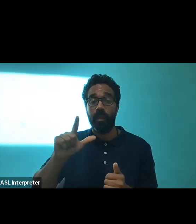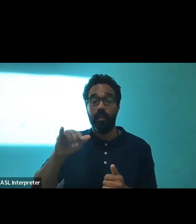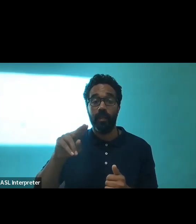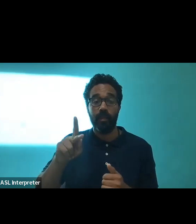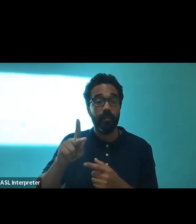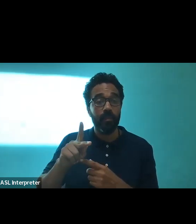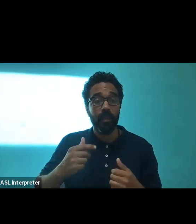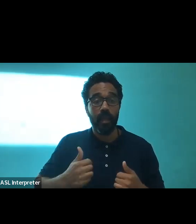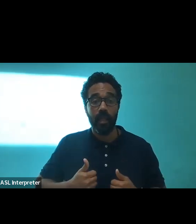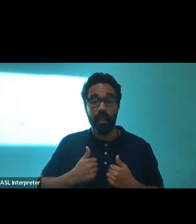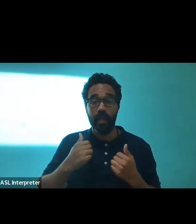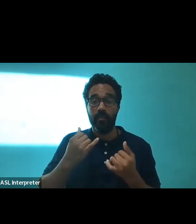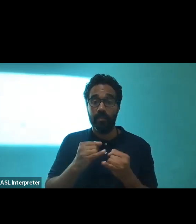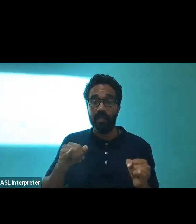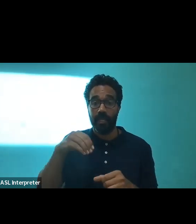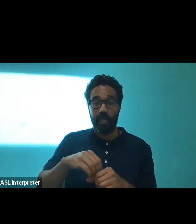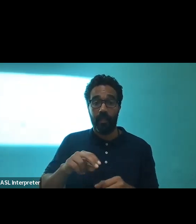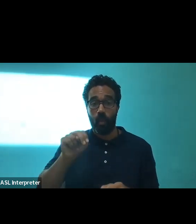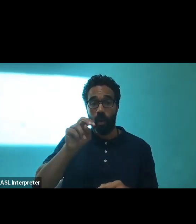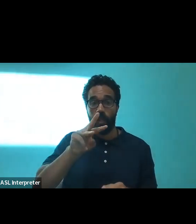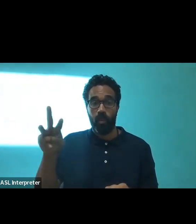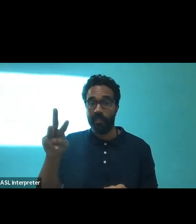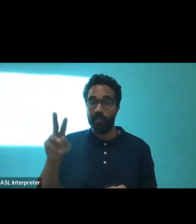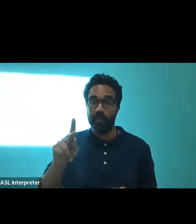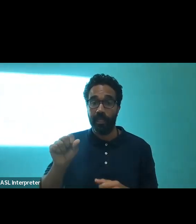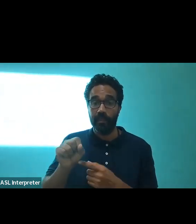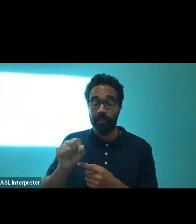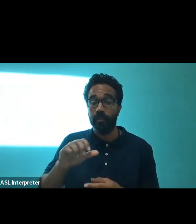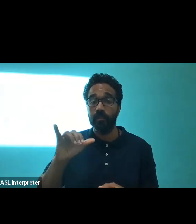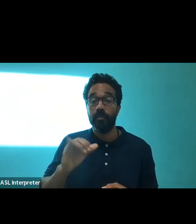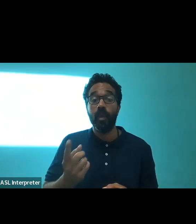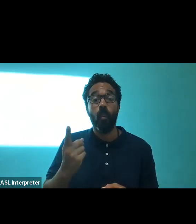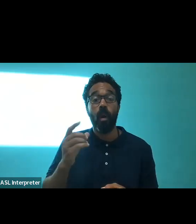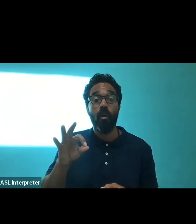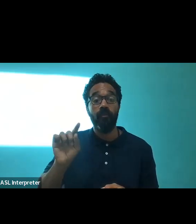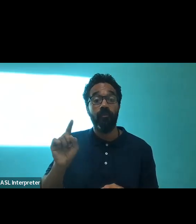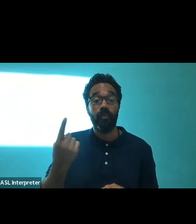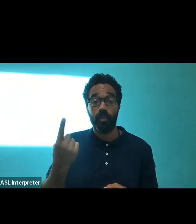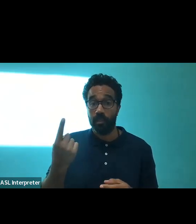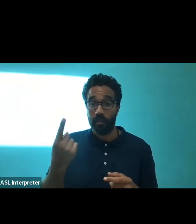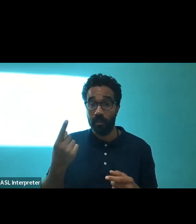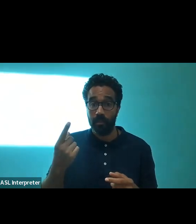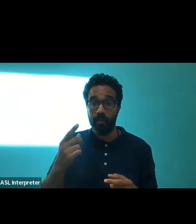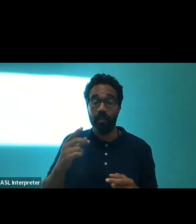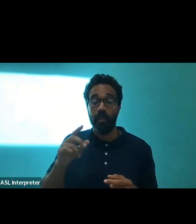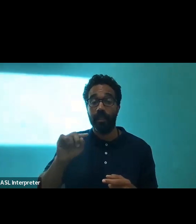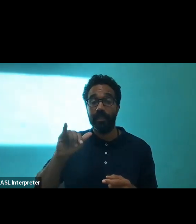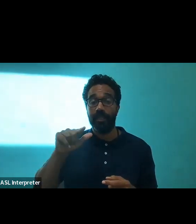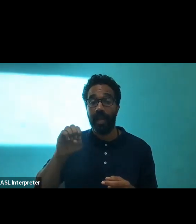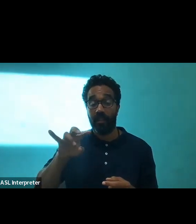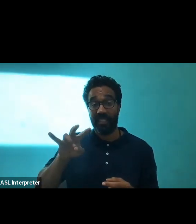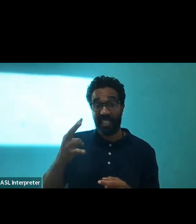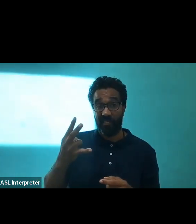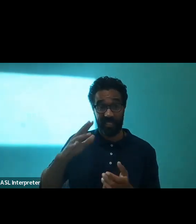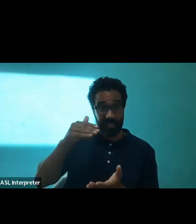living independently in Northwest Kansas, which is the one of the first 10 Title VII centers in